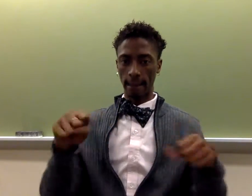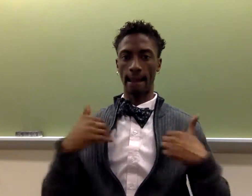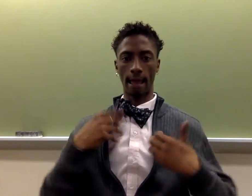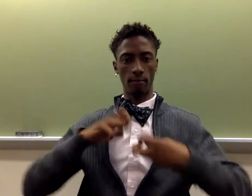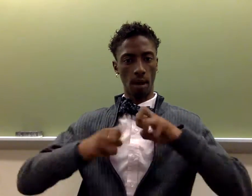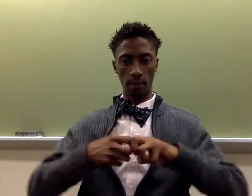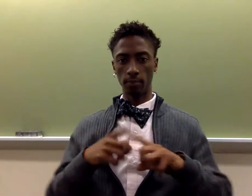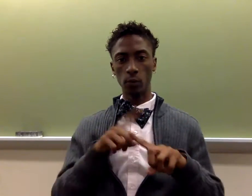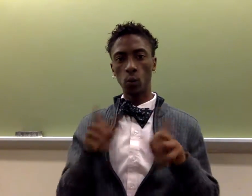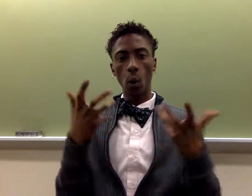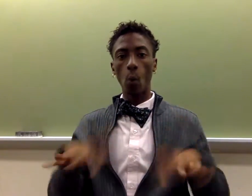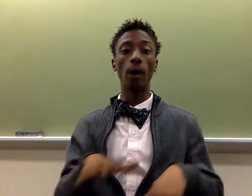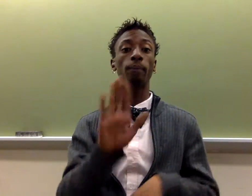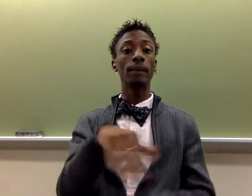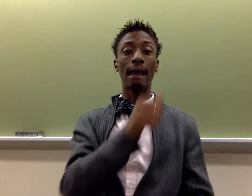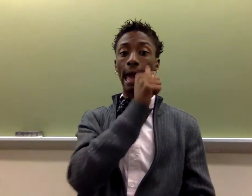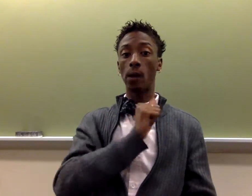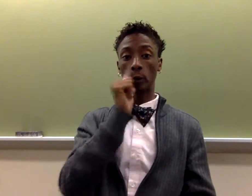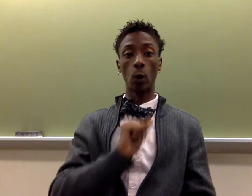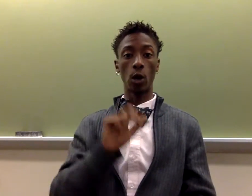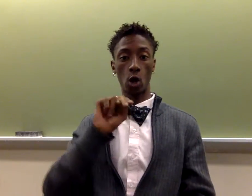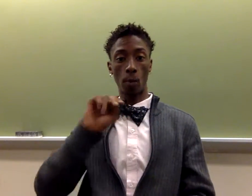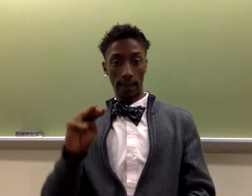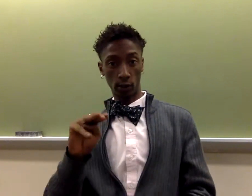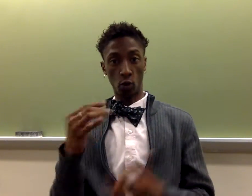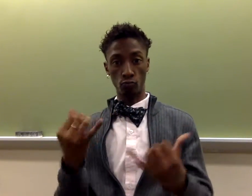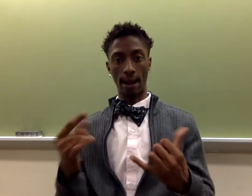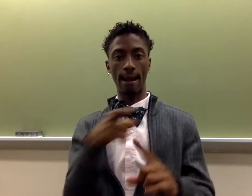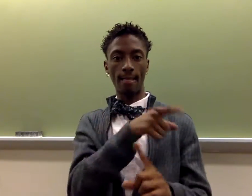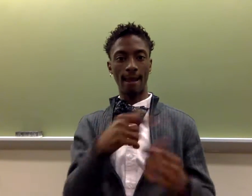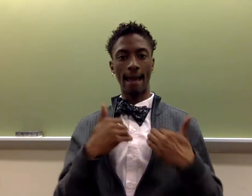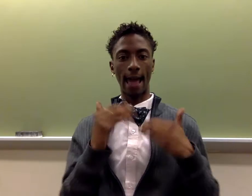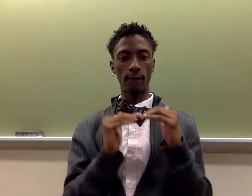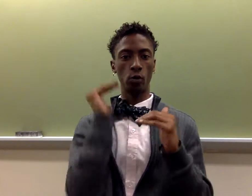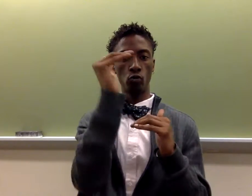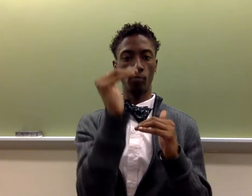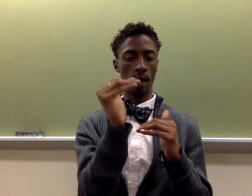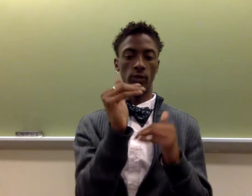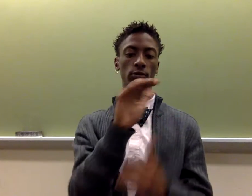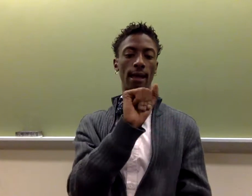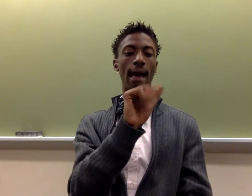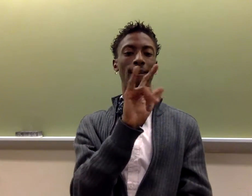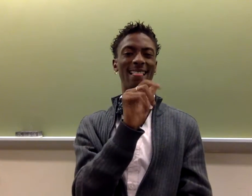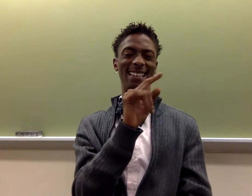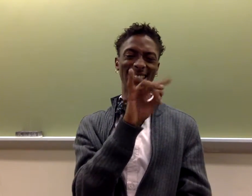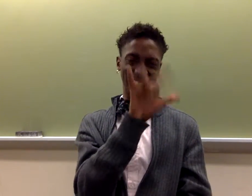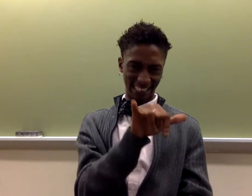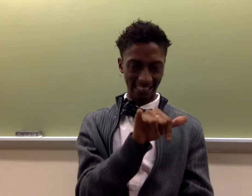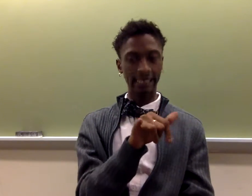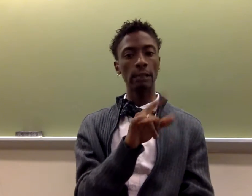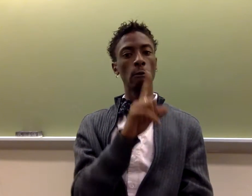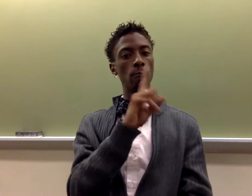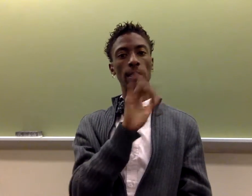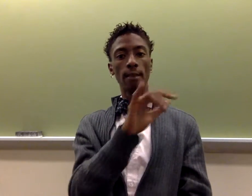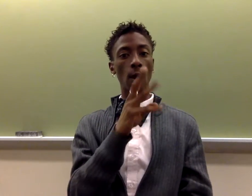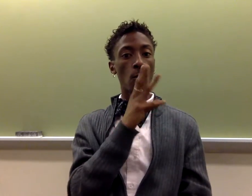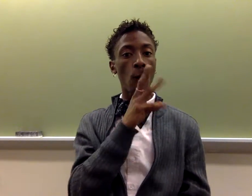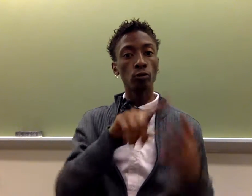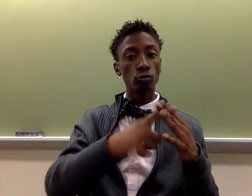to do that. In Arizona and New Mexico right now, they have the problem of too much alkalinity. In fact, their water's starting at 7.8